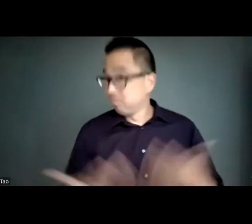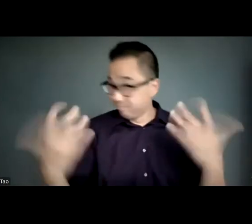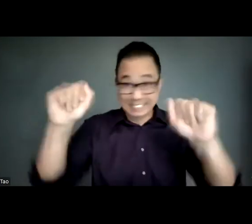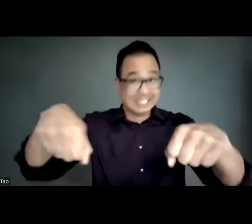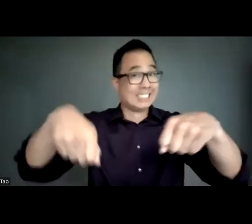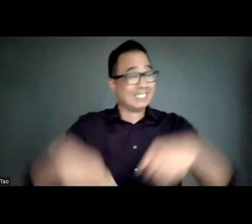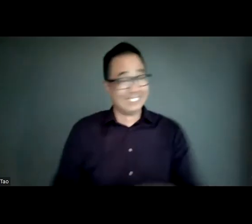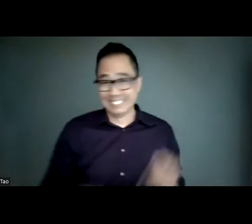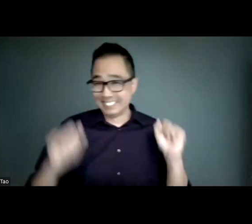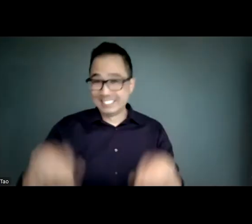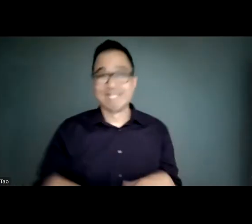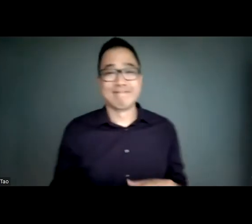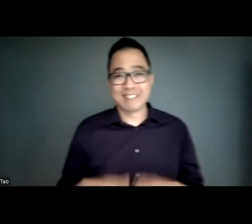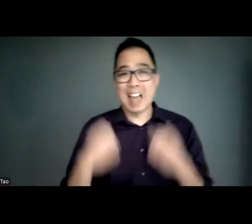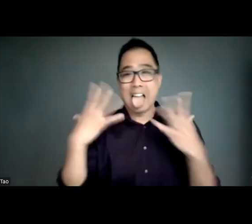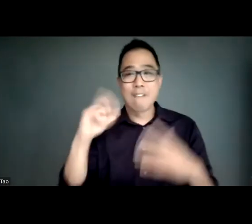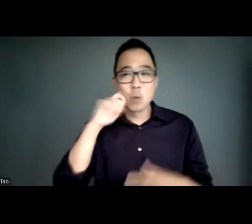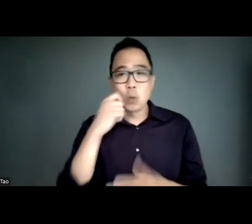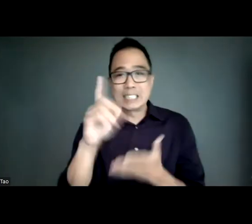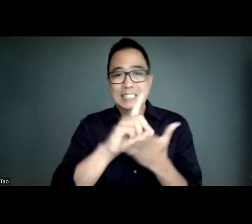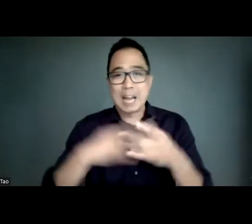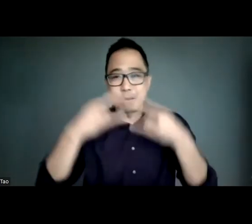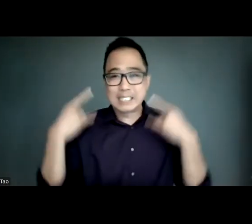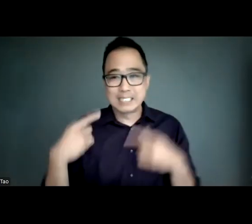blanket, because it's cool, yes.